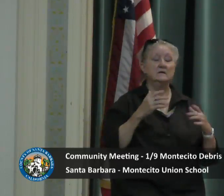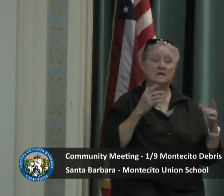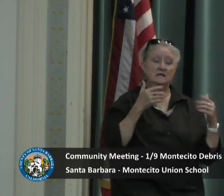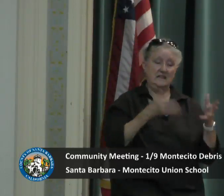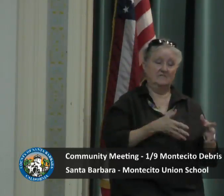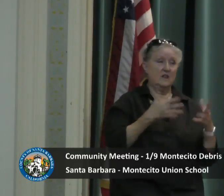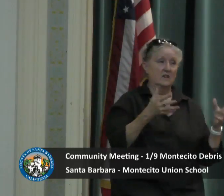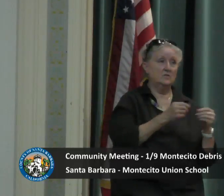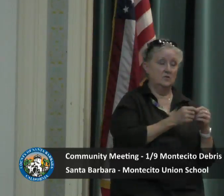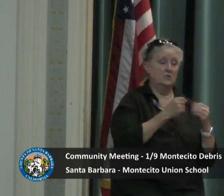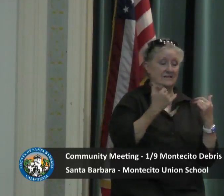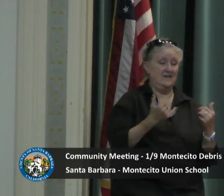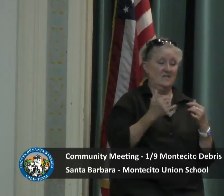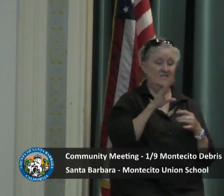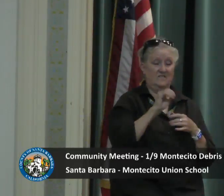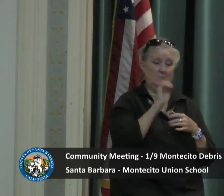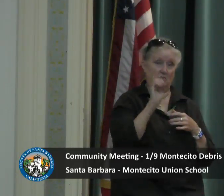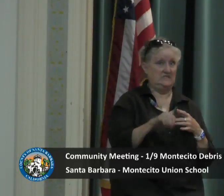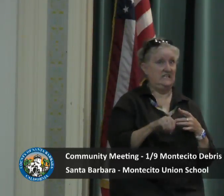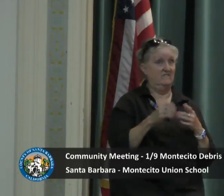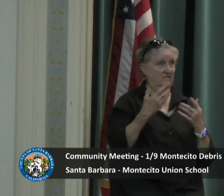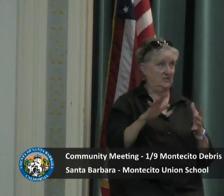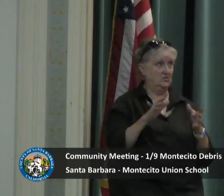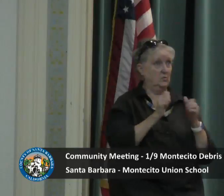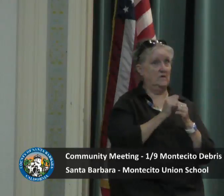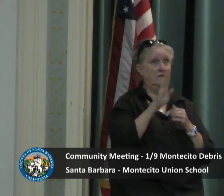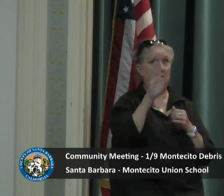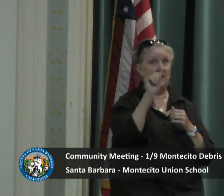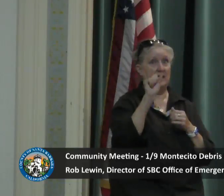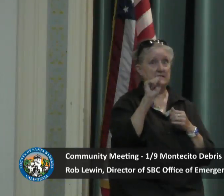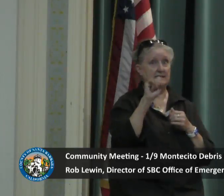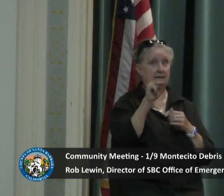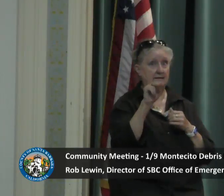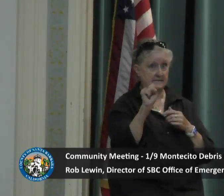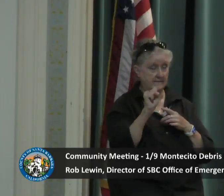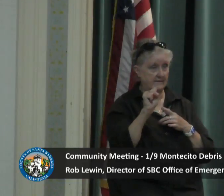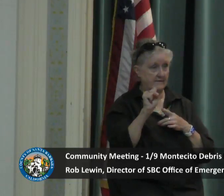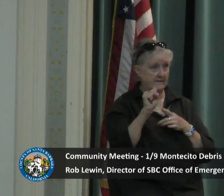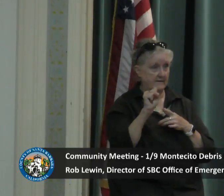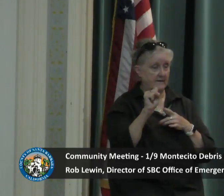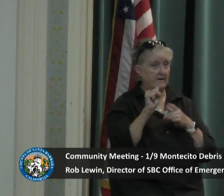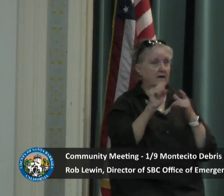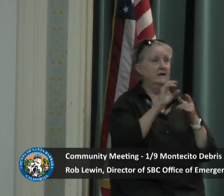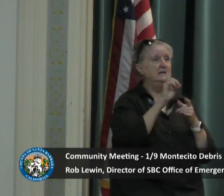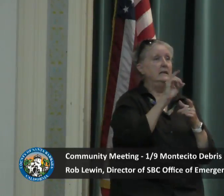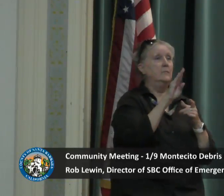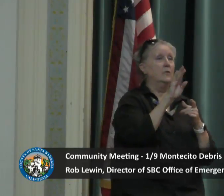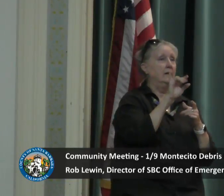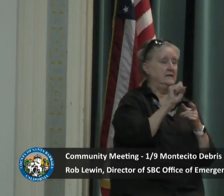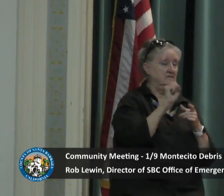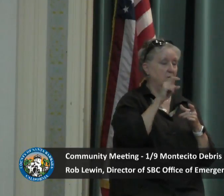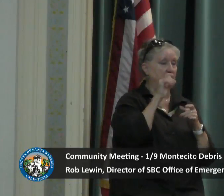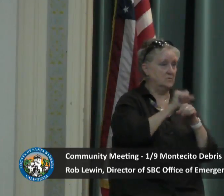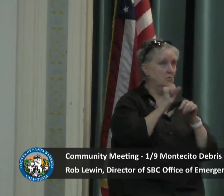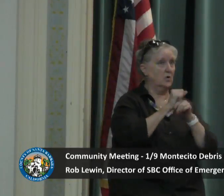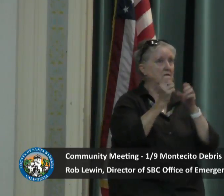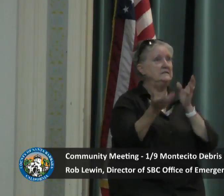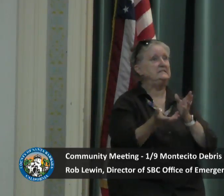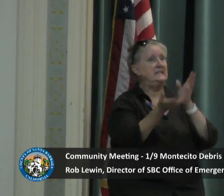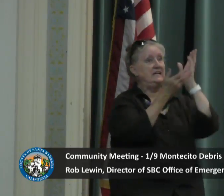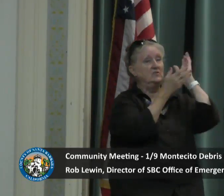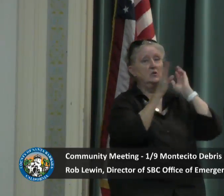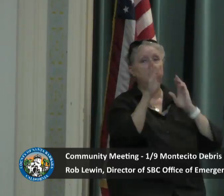we're 50% done with the debris basin. Debris from this work is taken to a quarry in